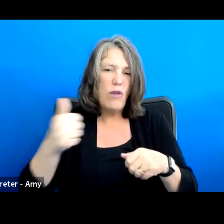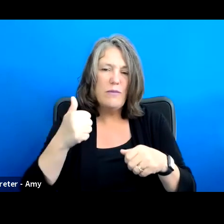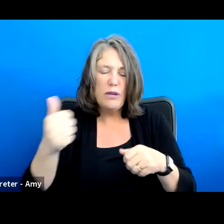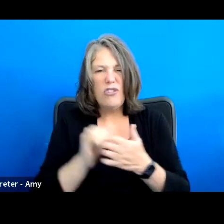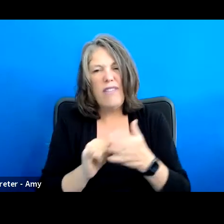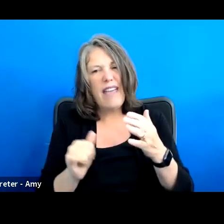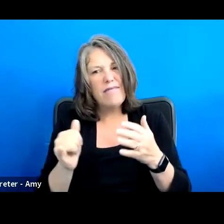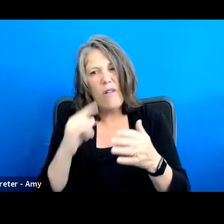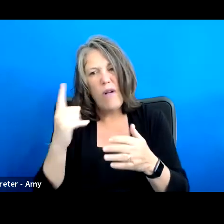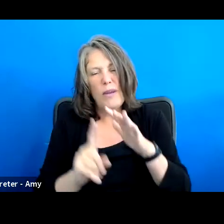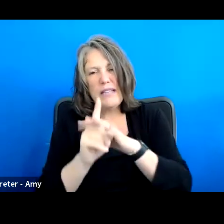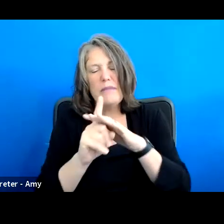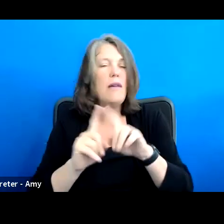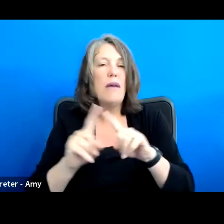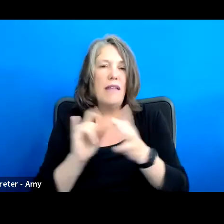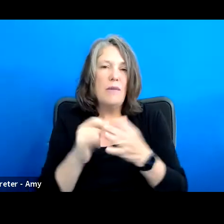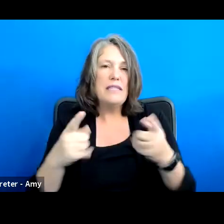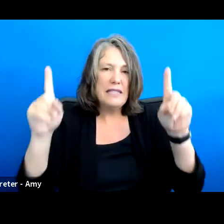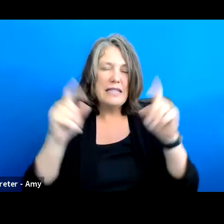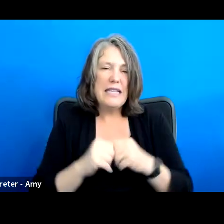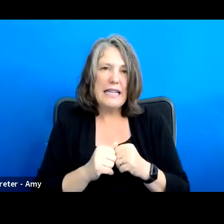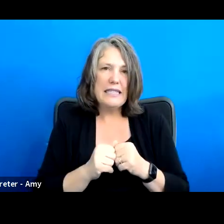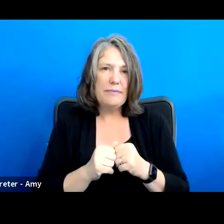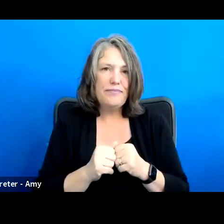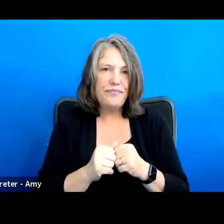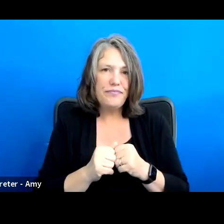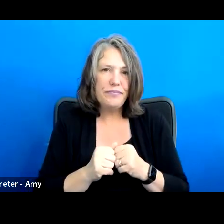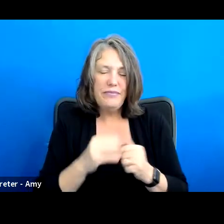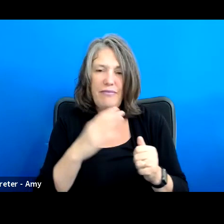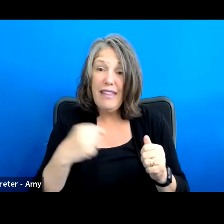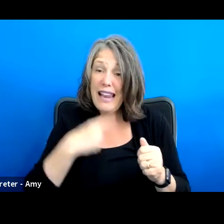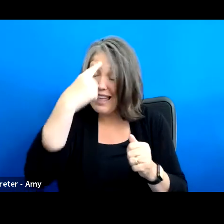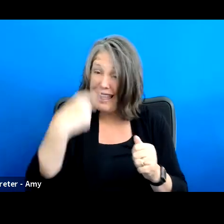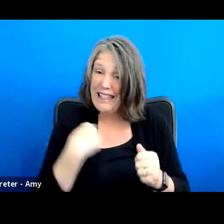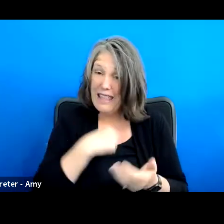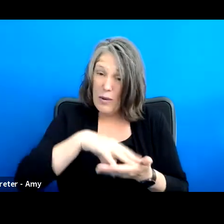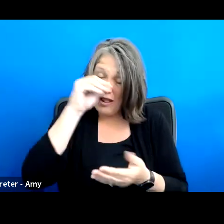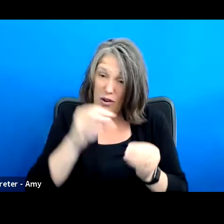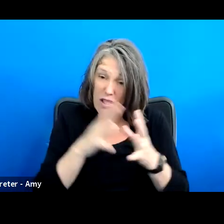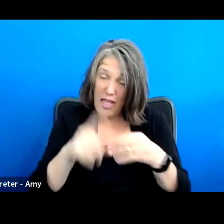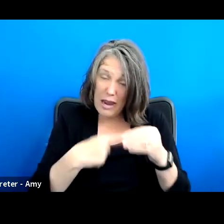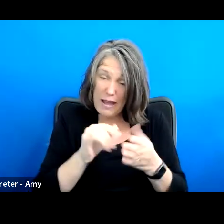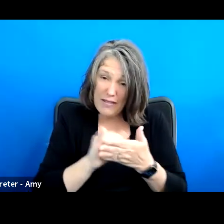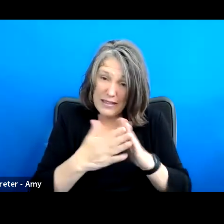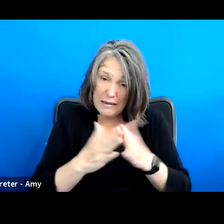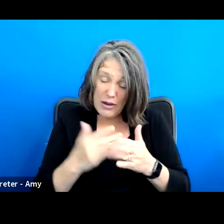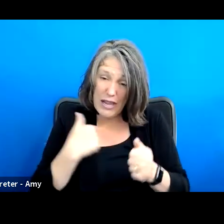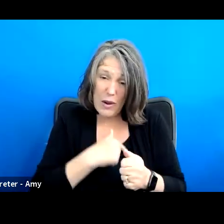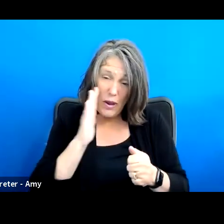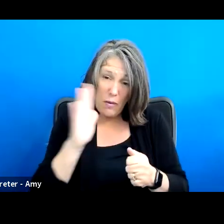So it was a success, and I think we learned a lot about the community, and we're going to go back